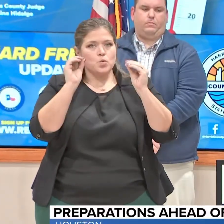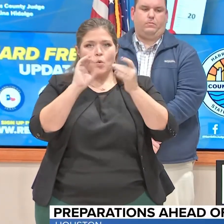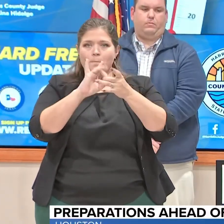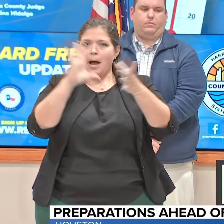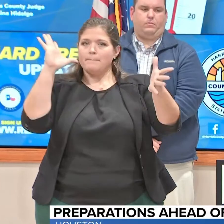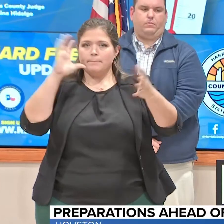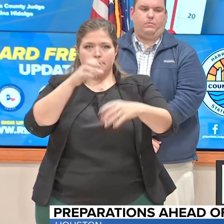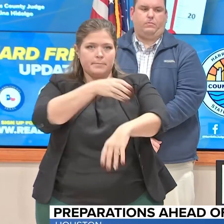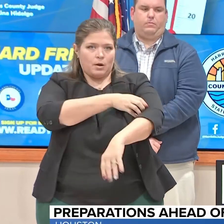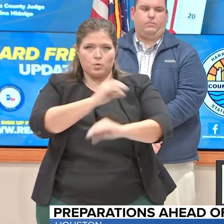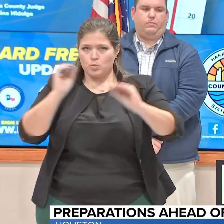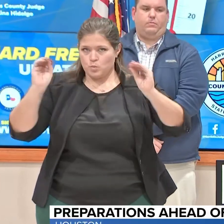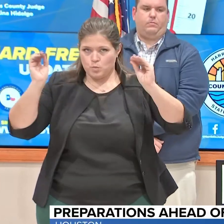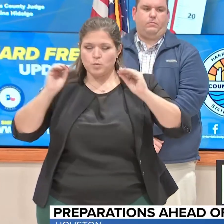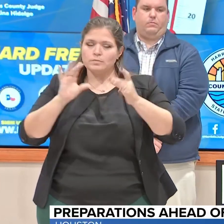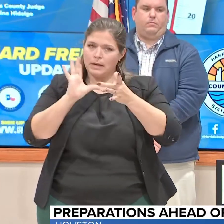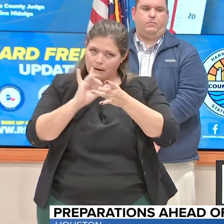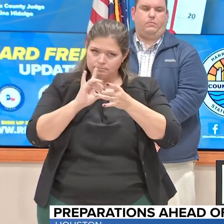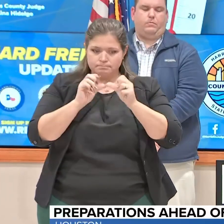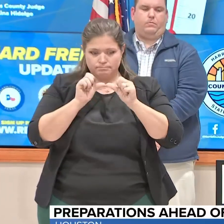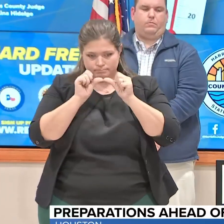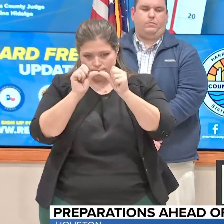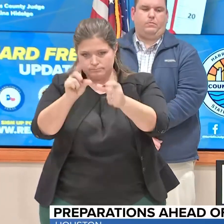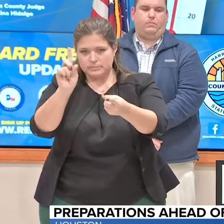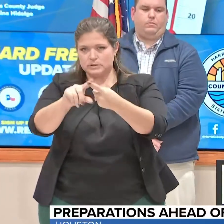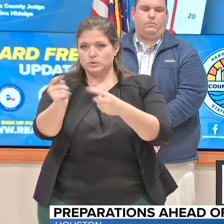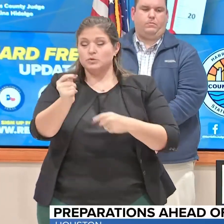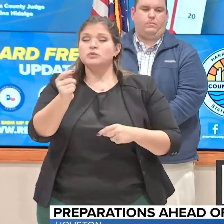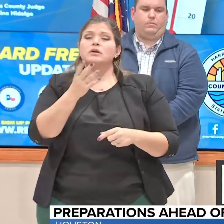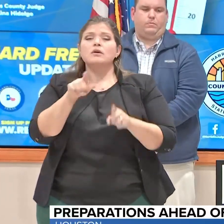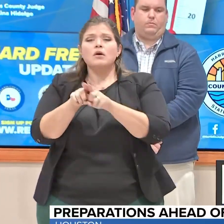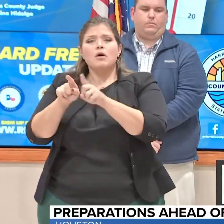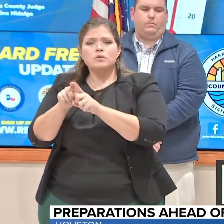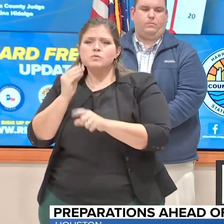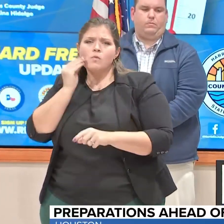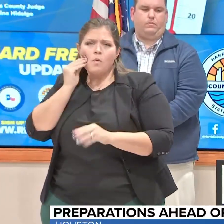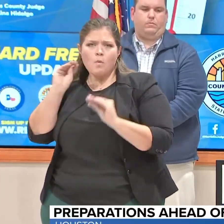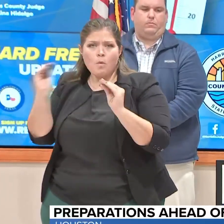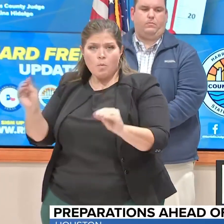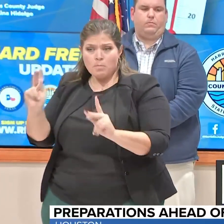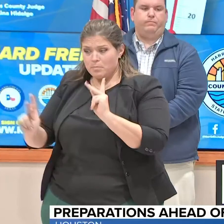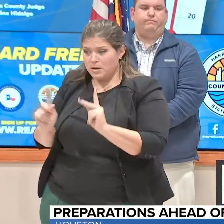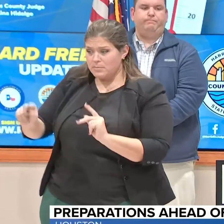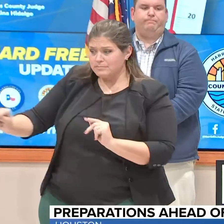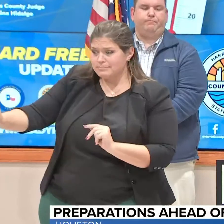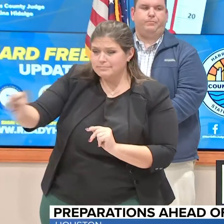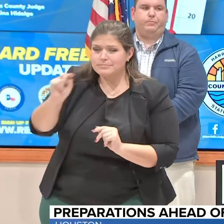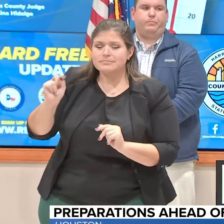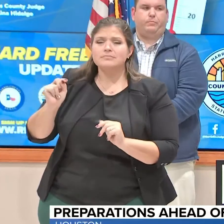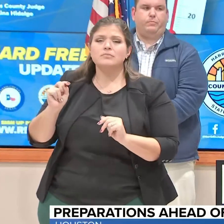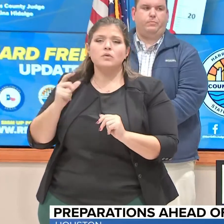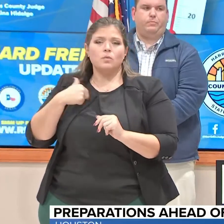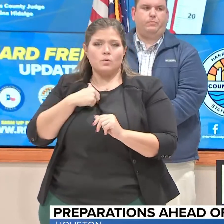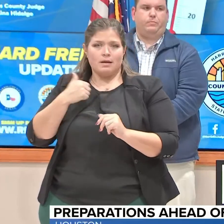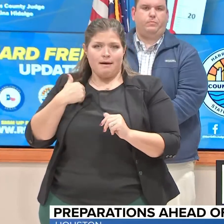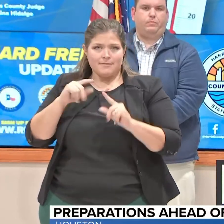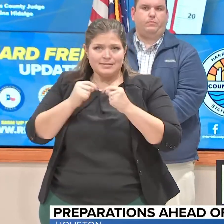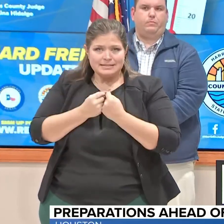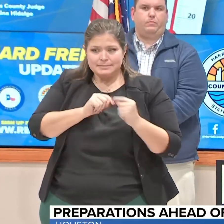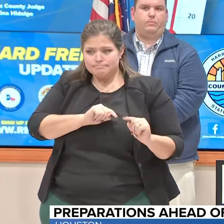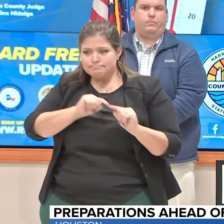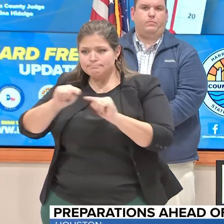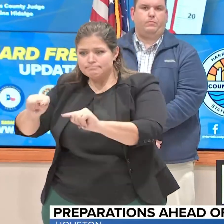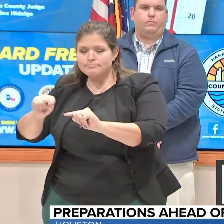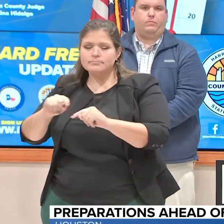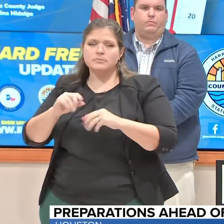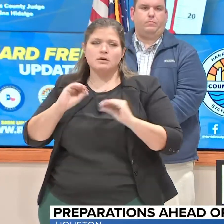people's power. And we are very sensitive to our homeless population, so our hot teams,